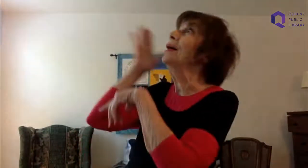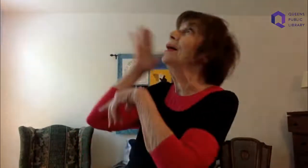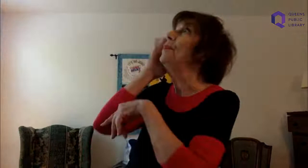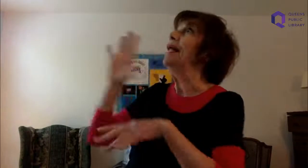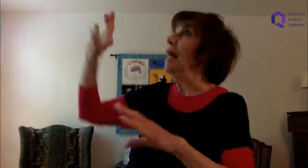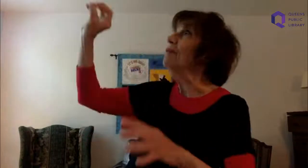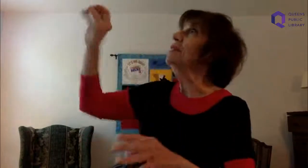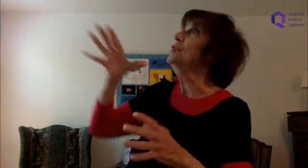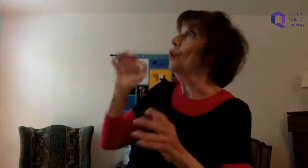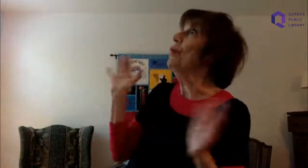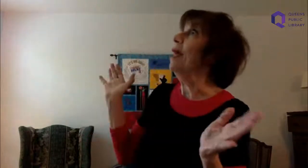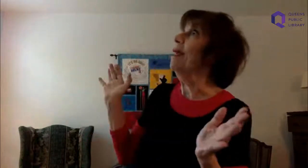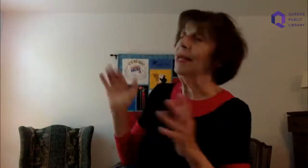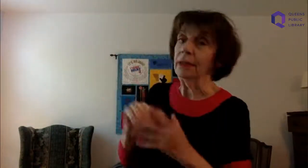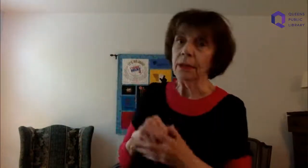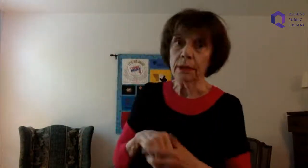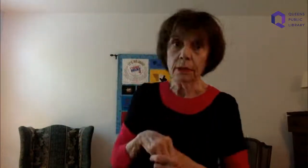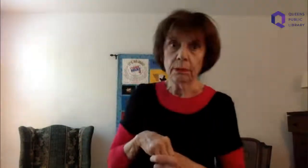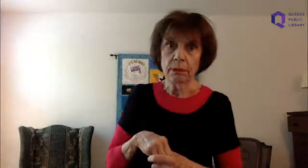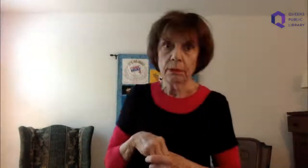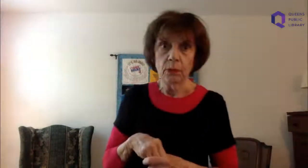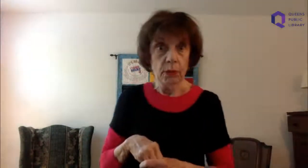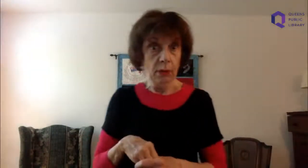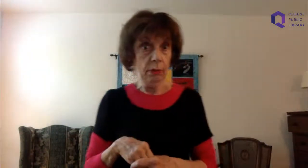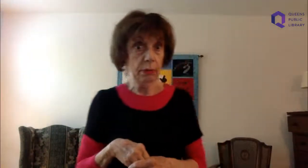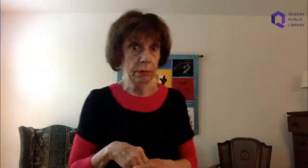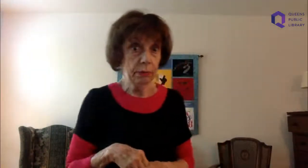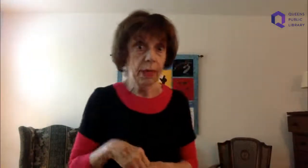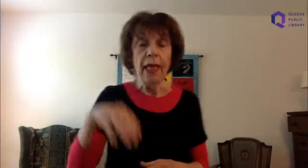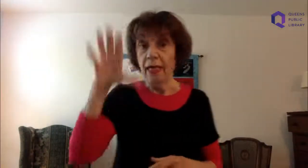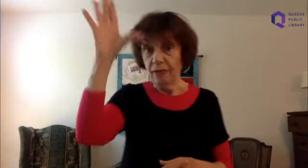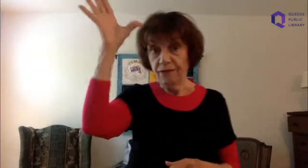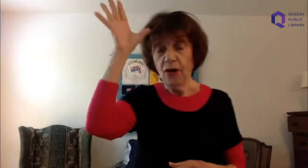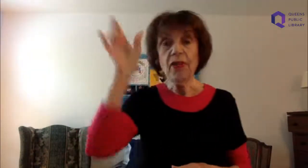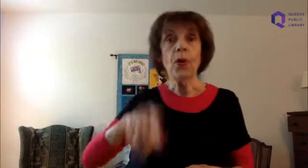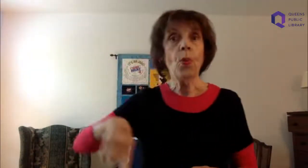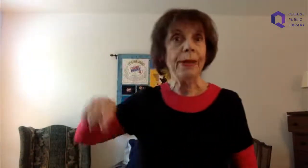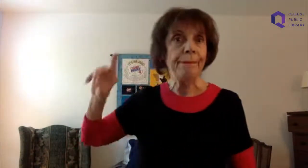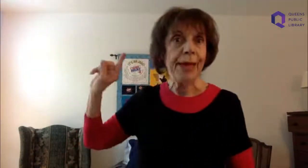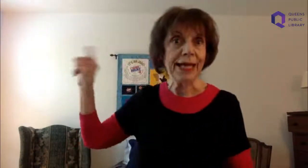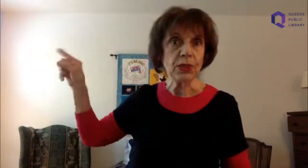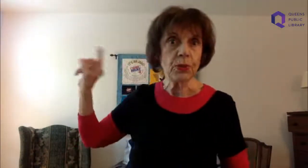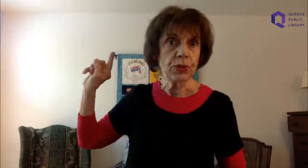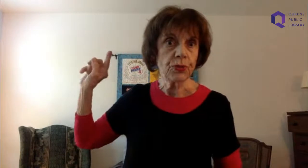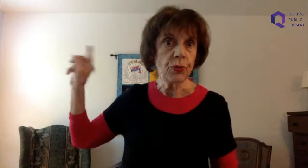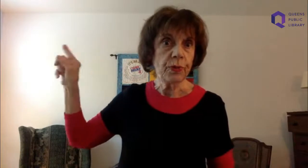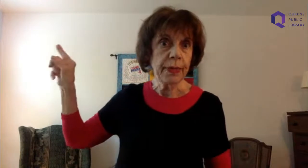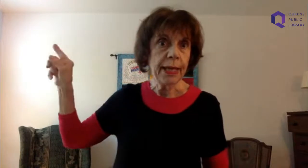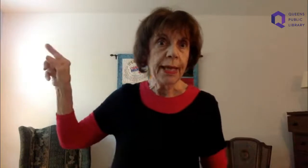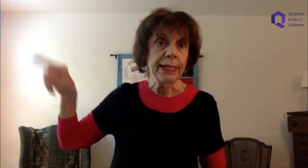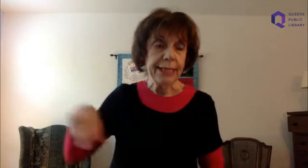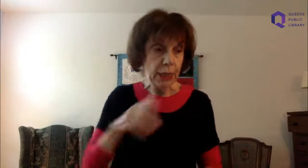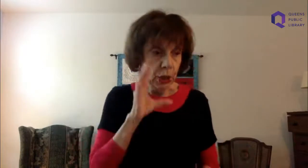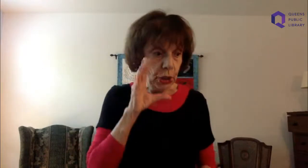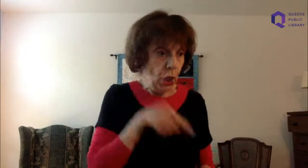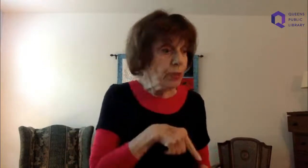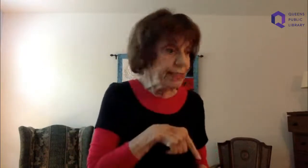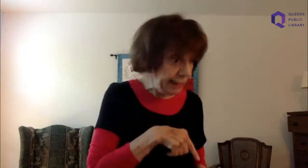bed. Everything's okay." Well, the father went back to his room, said, "Go to